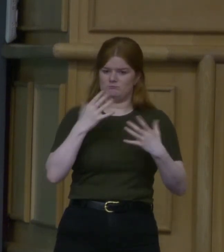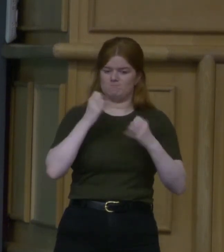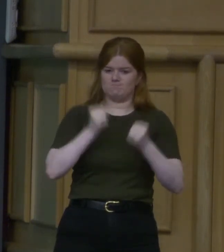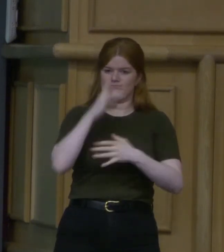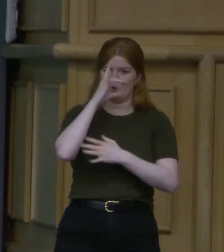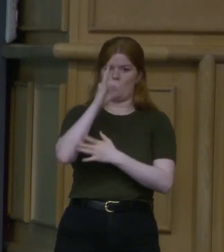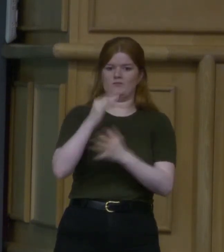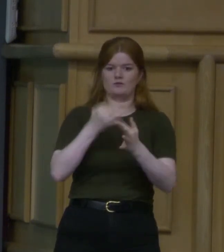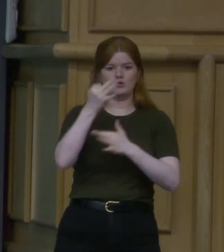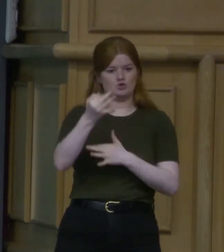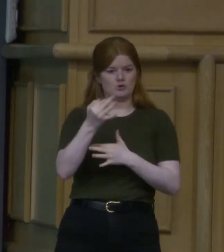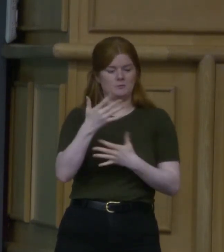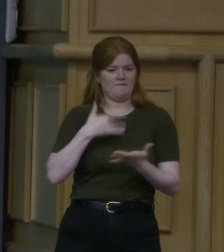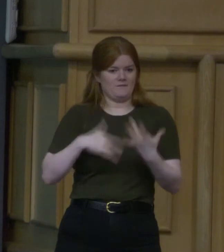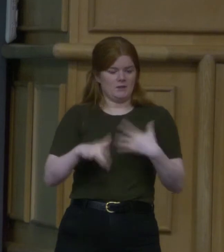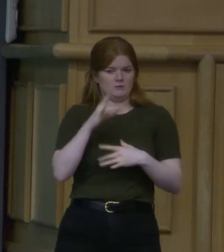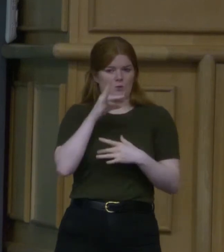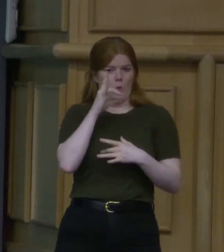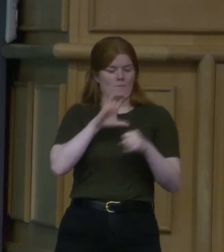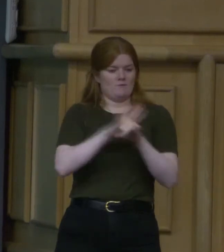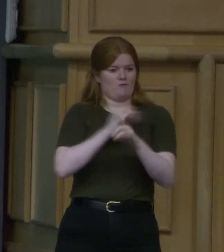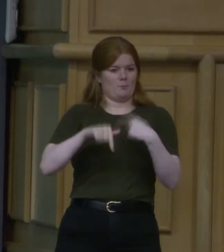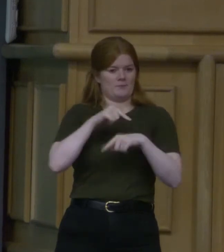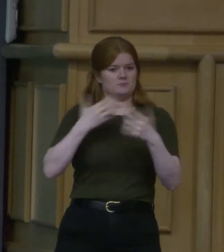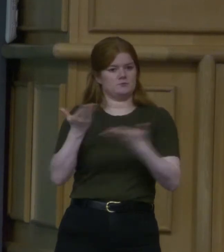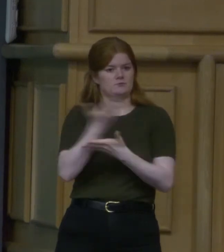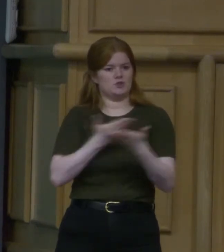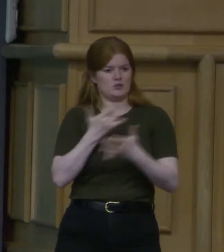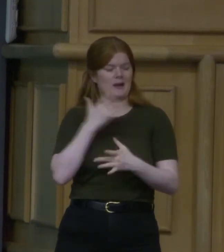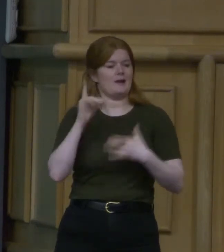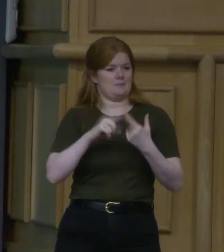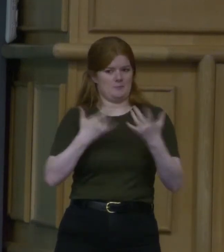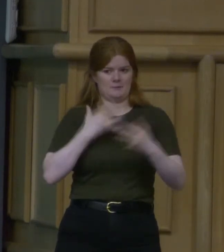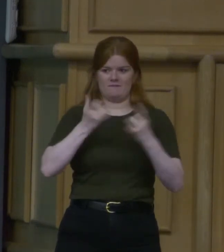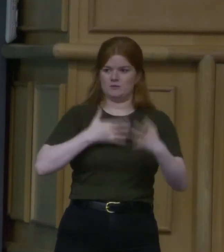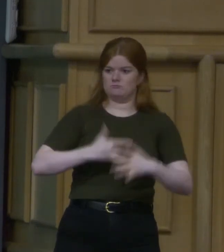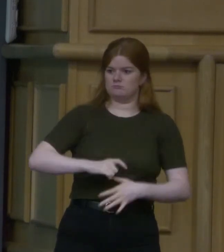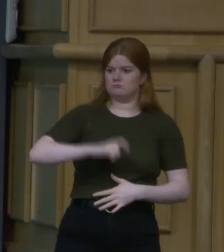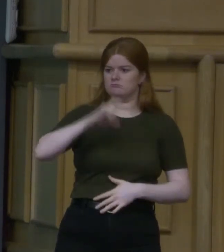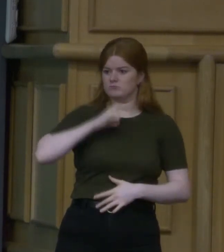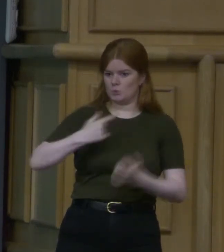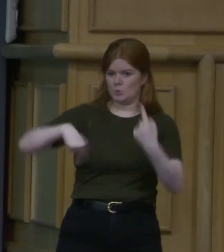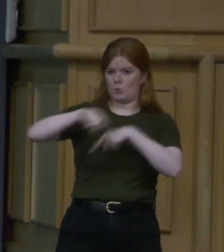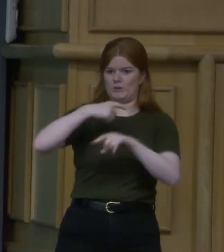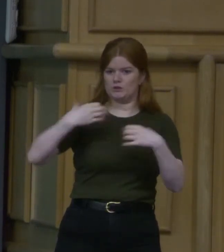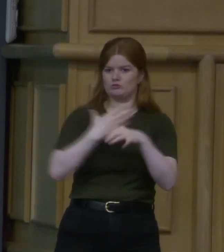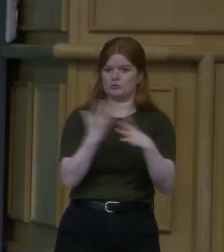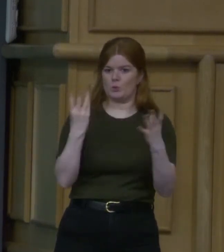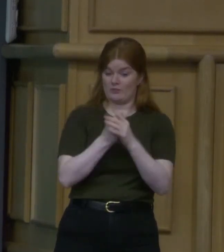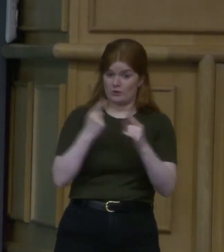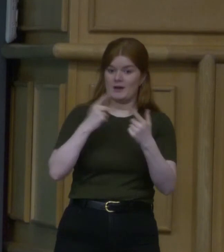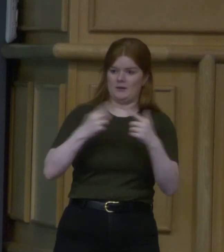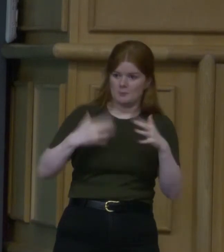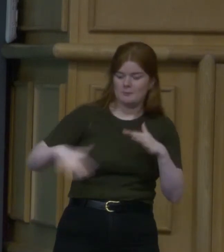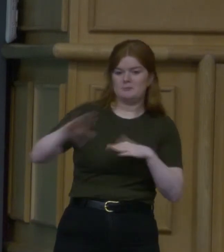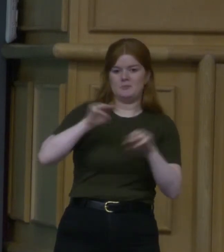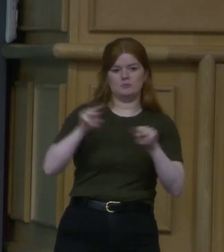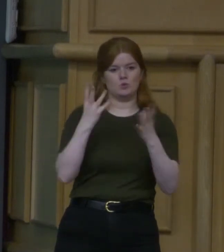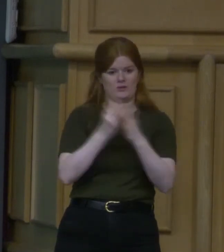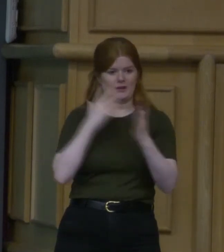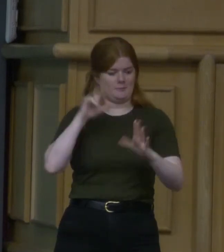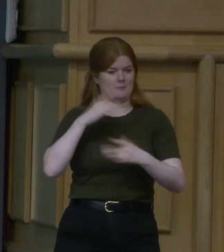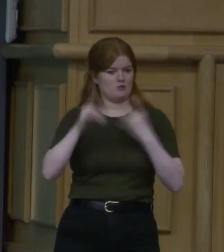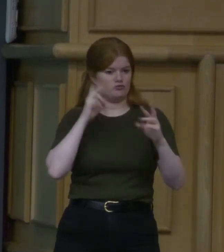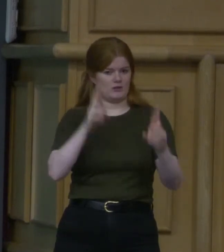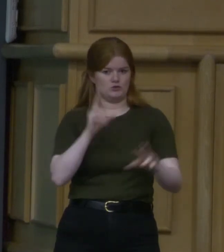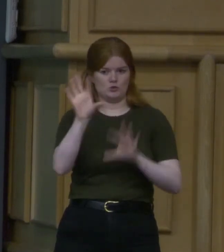hope. I draw great hope from it. And it gives me enormous confidence that we as a country and as a people can make the